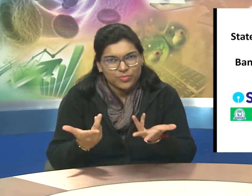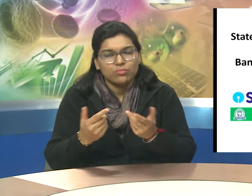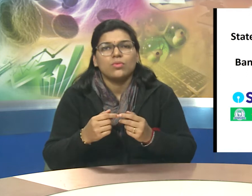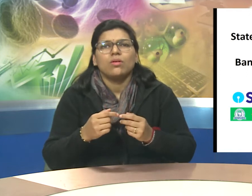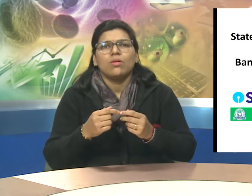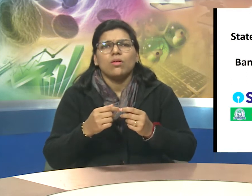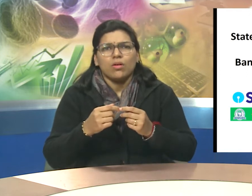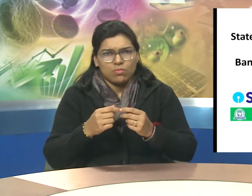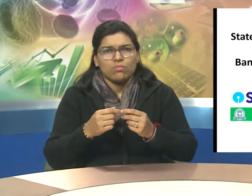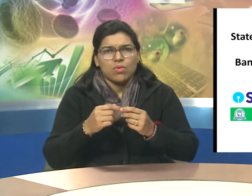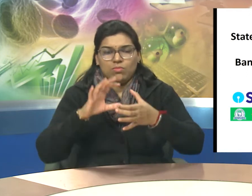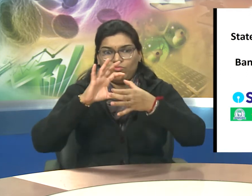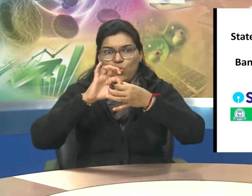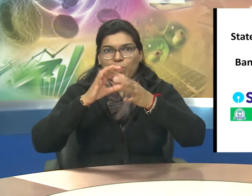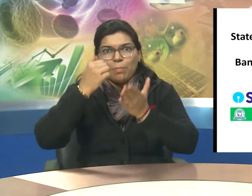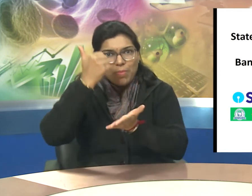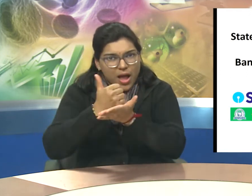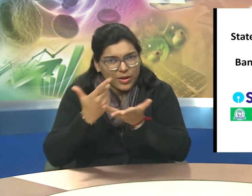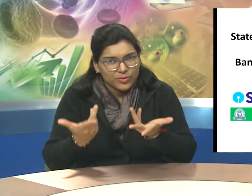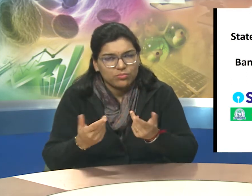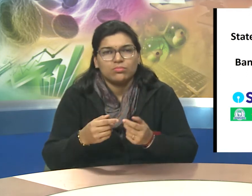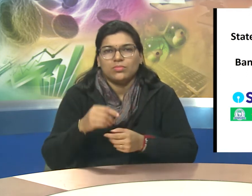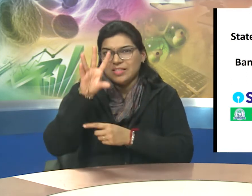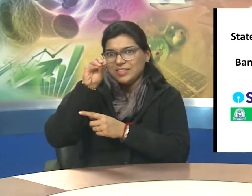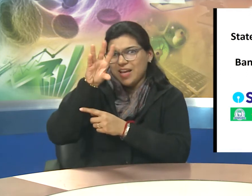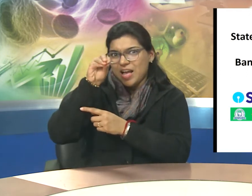of Baroda, the Punjab National Bank,